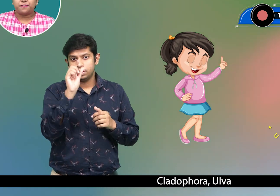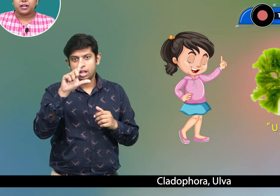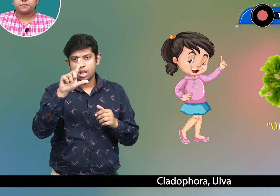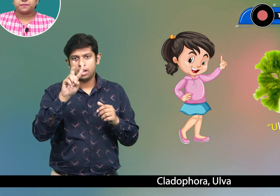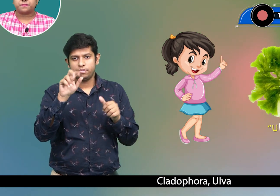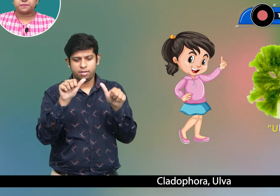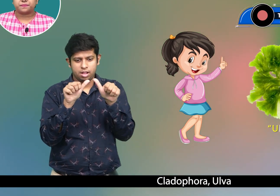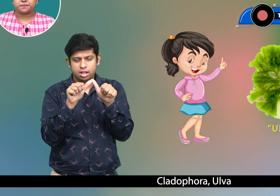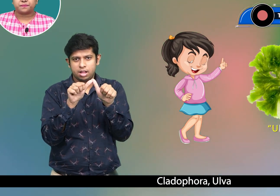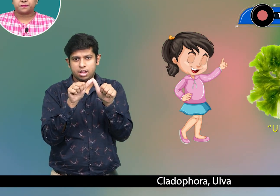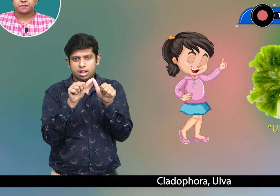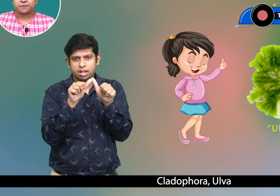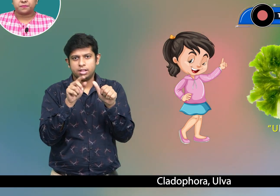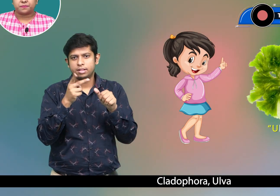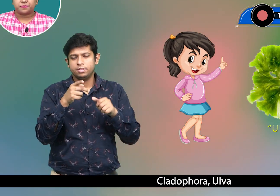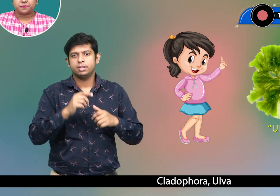Alva